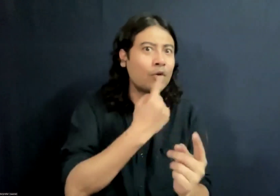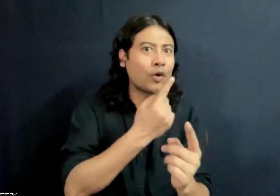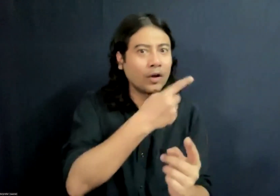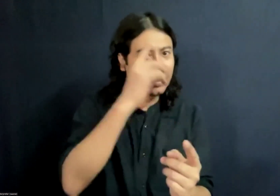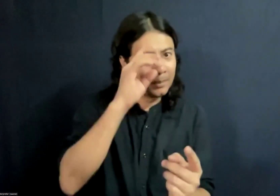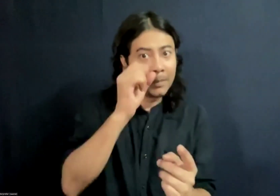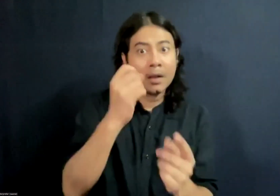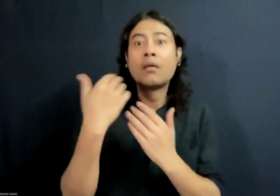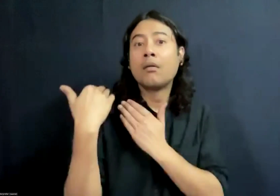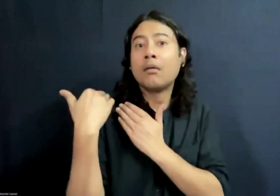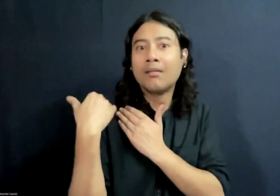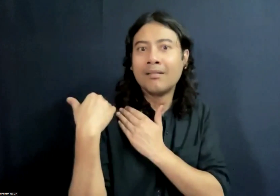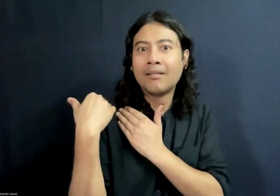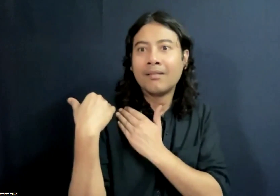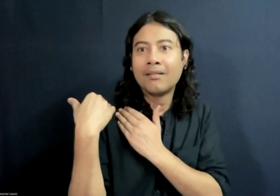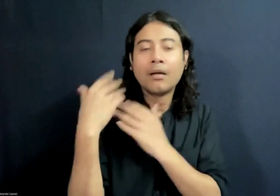example,